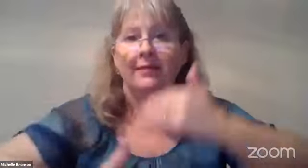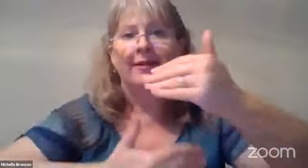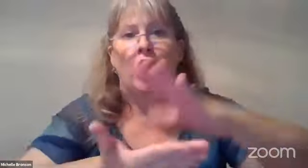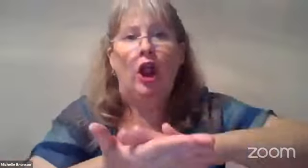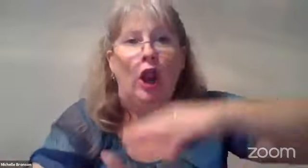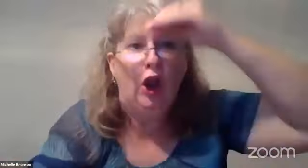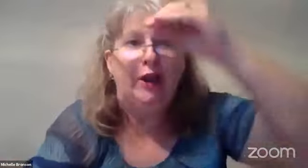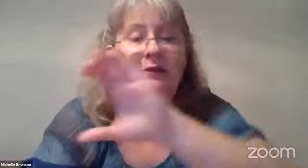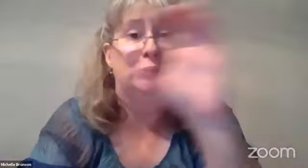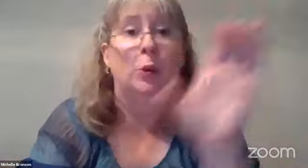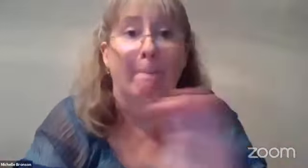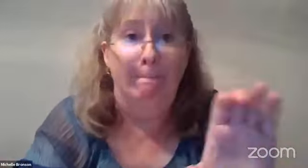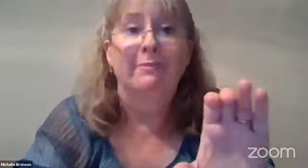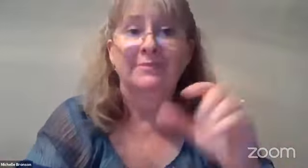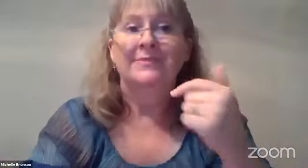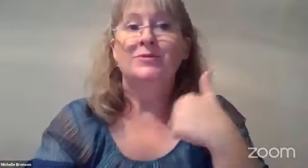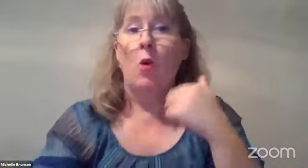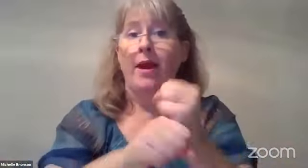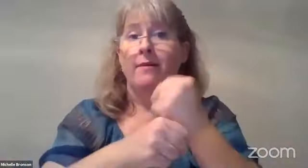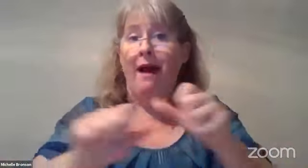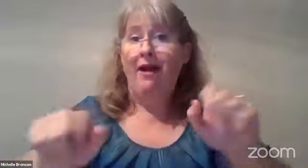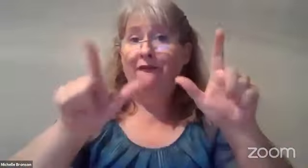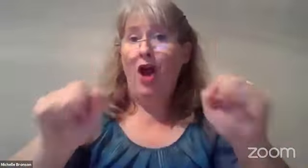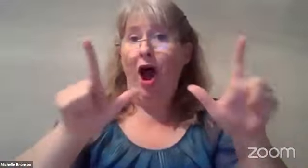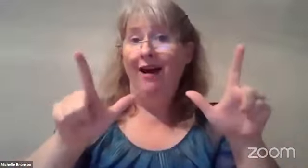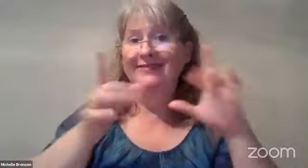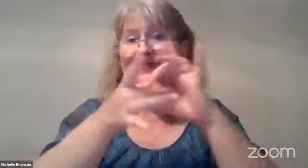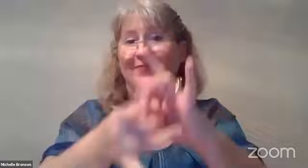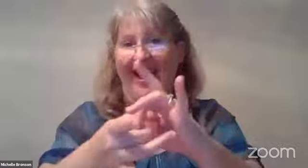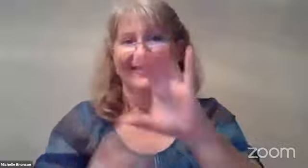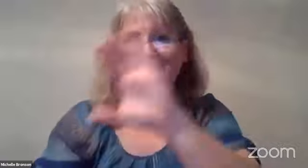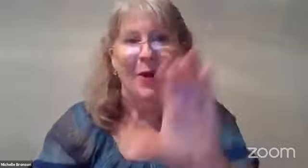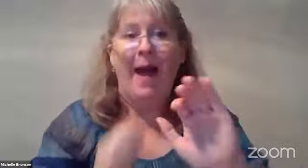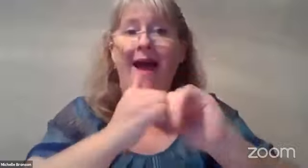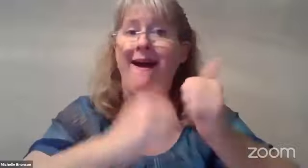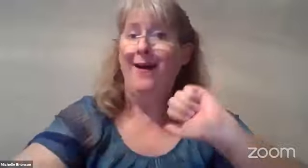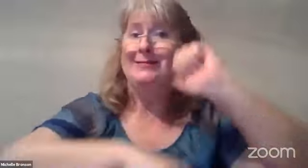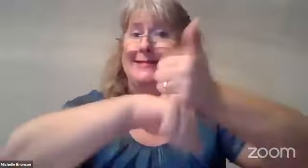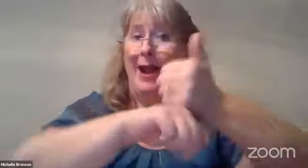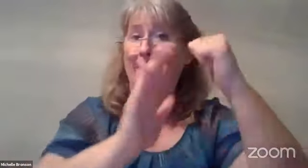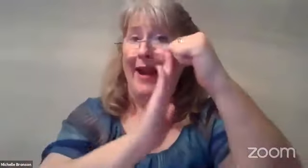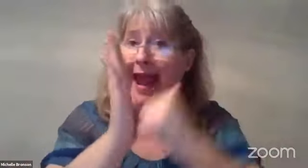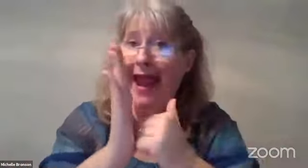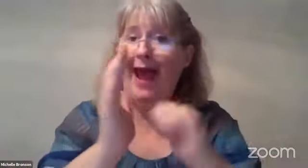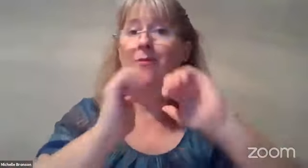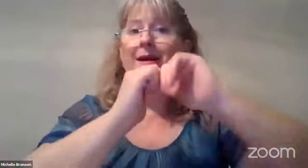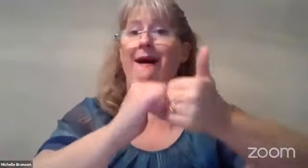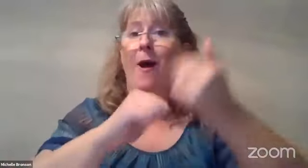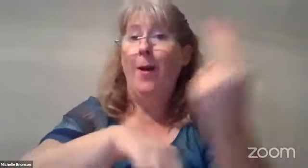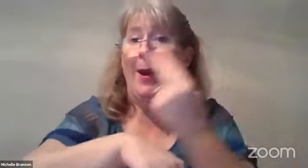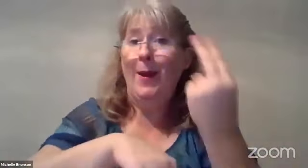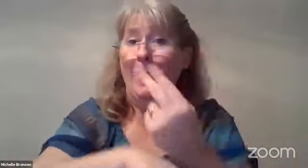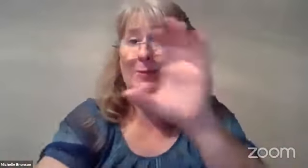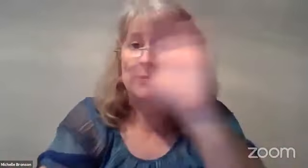Our community is still learning how to use Zoom and making vlogs in teaching the community how to set up